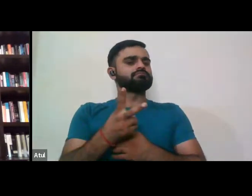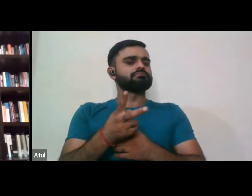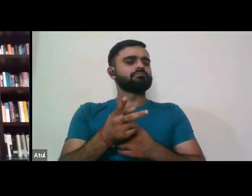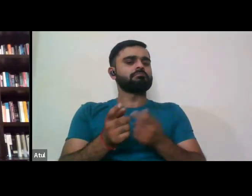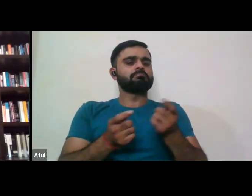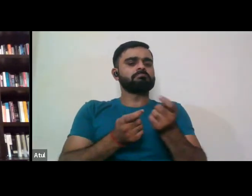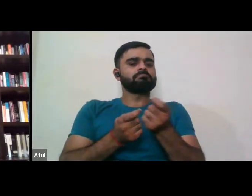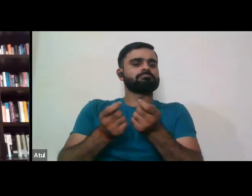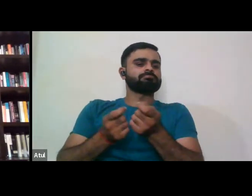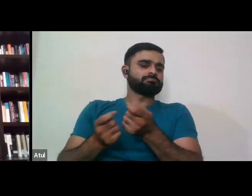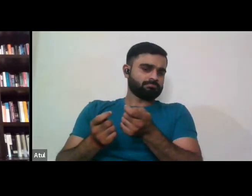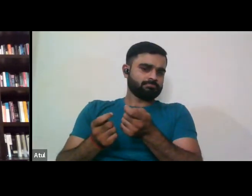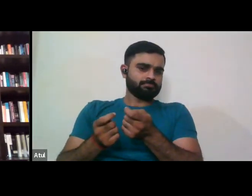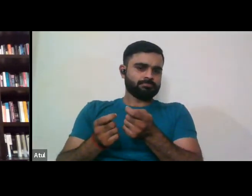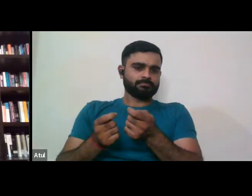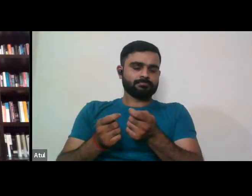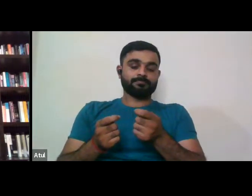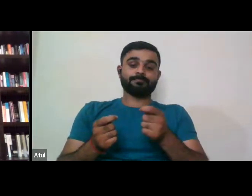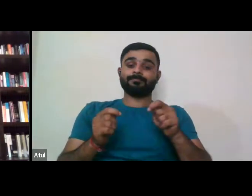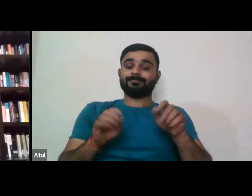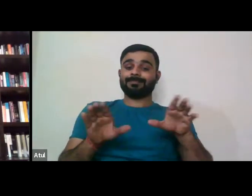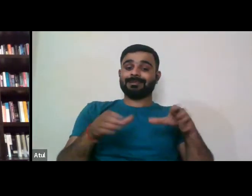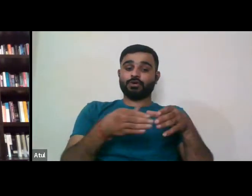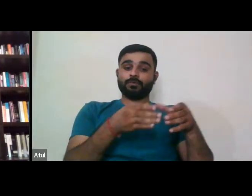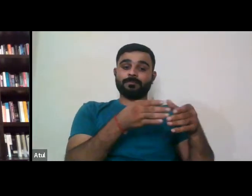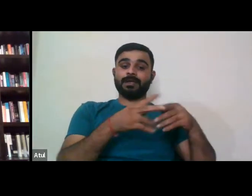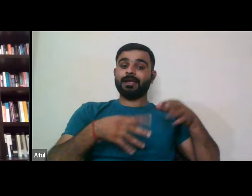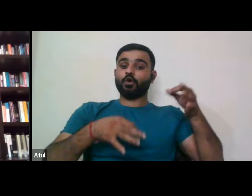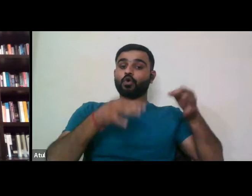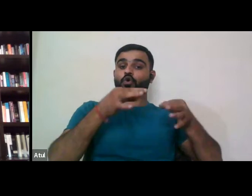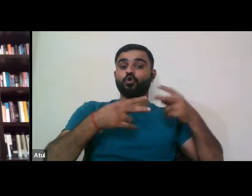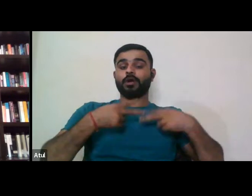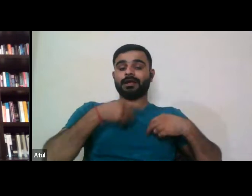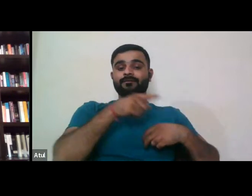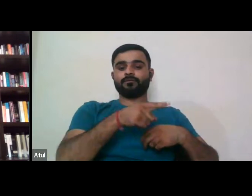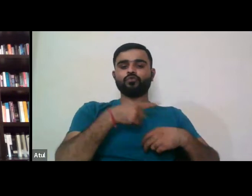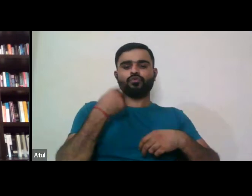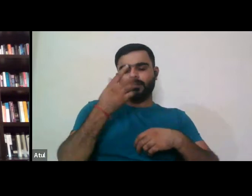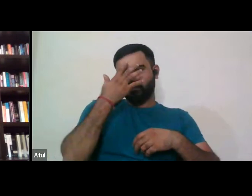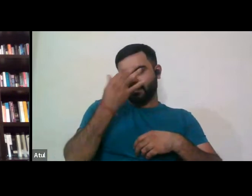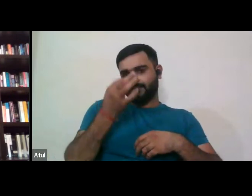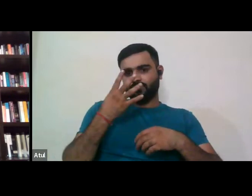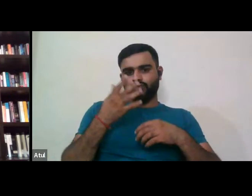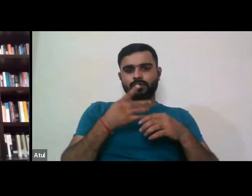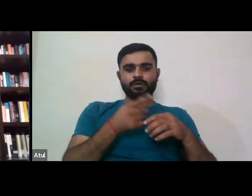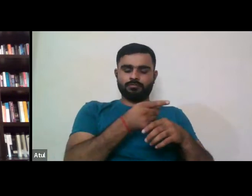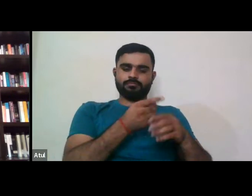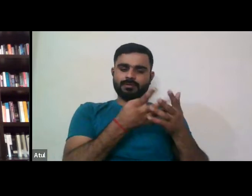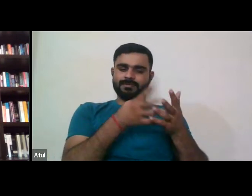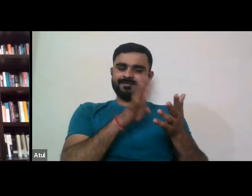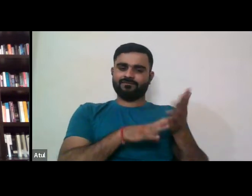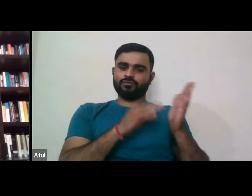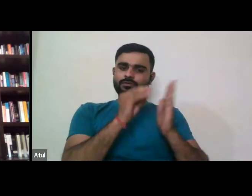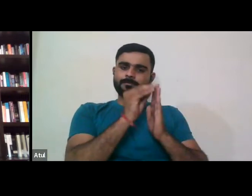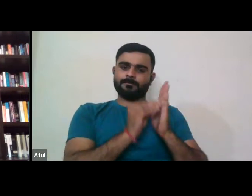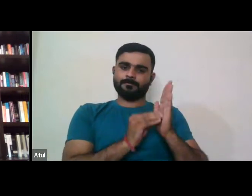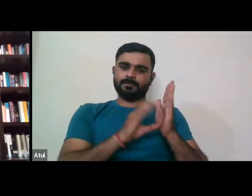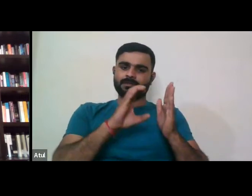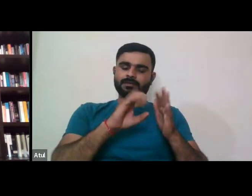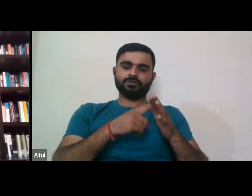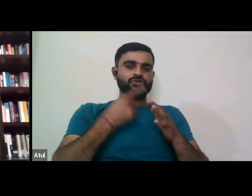driving the bench composition is who the master of the roster is, which is the